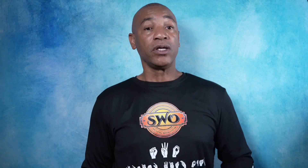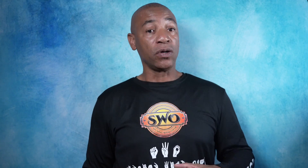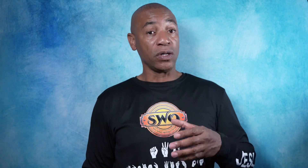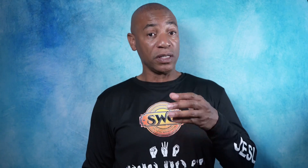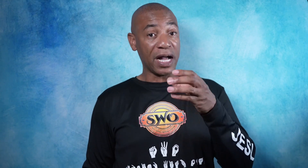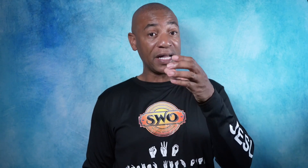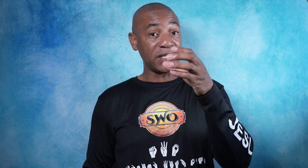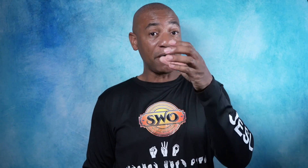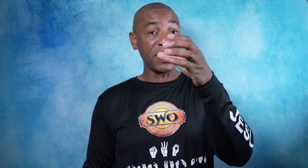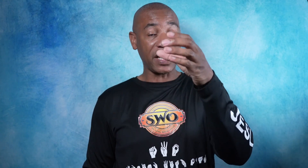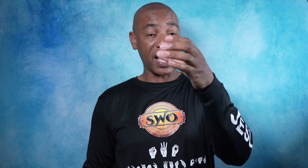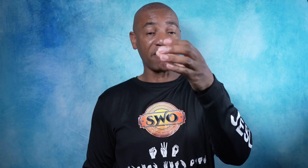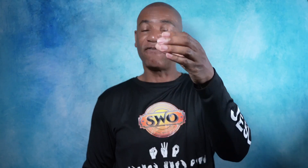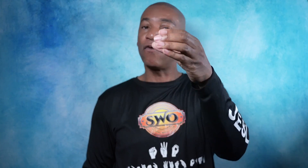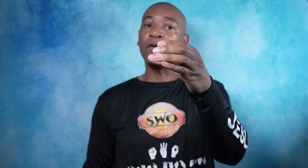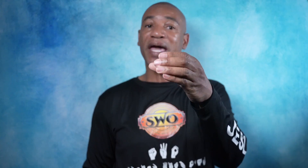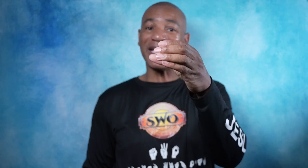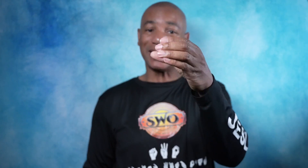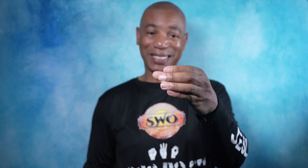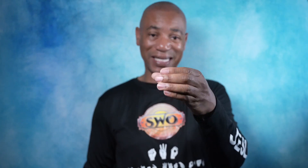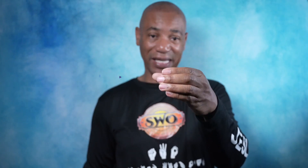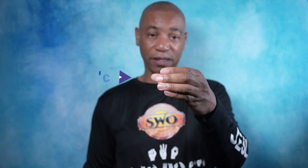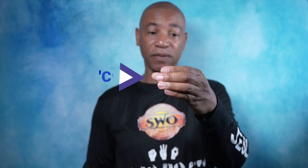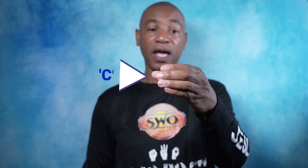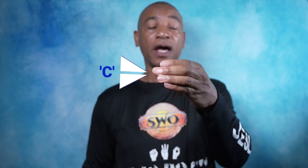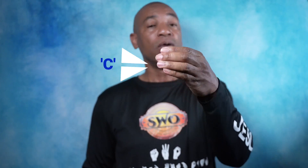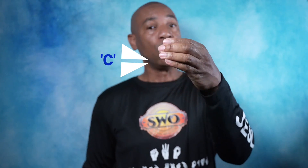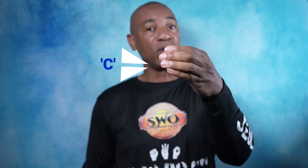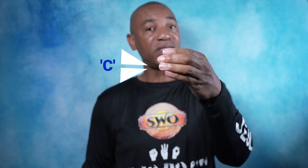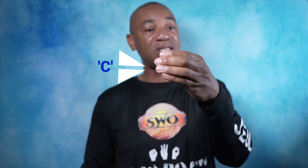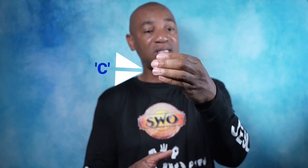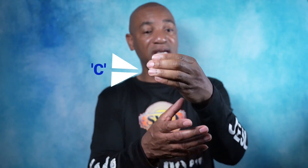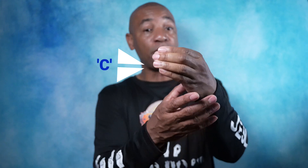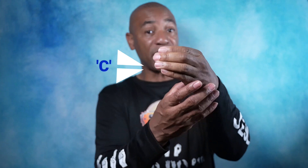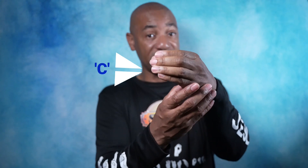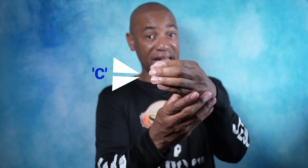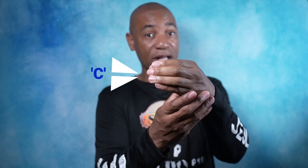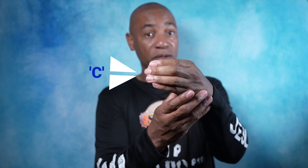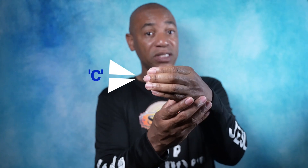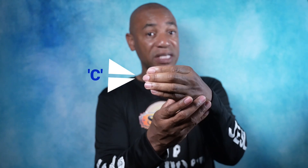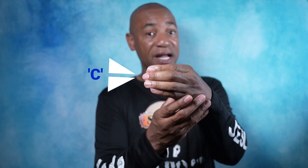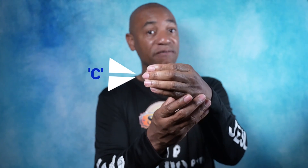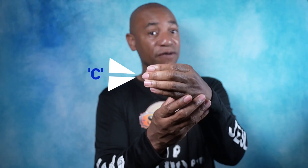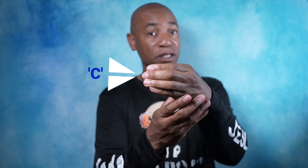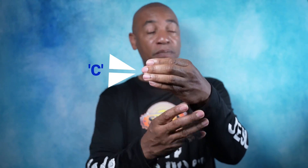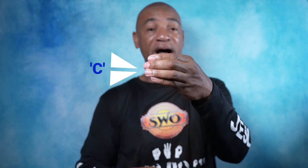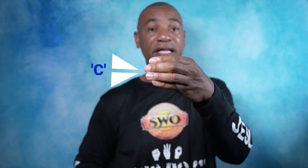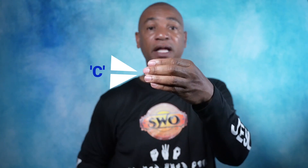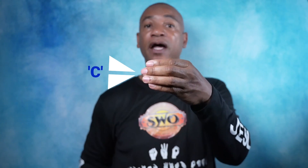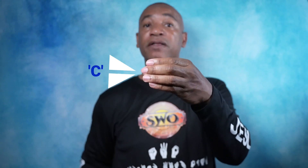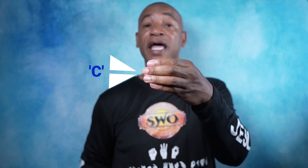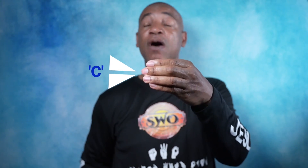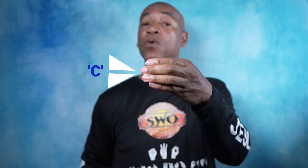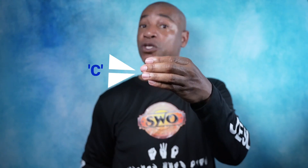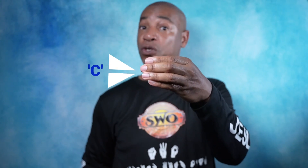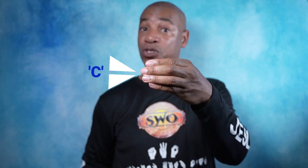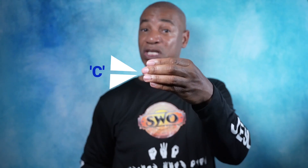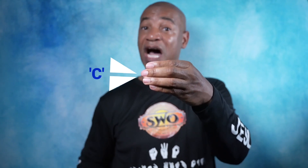your non-dominant hand, form a C. With the C placed out on its side in front of the body. Now with your